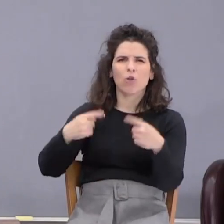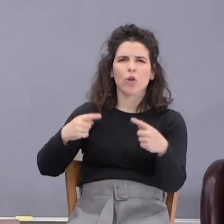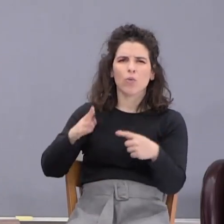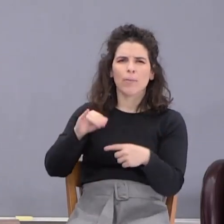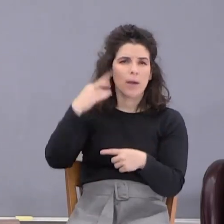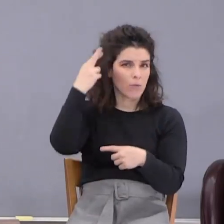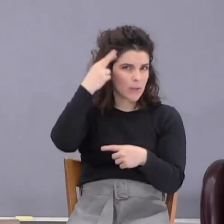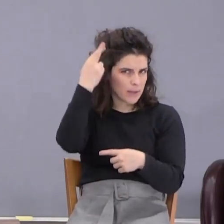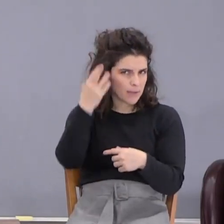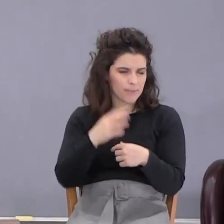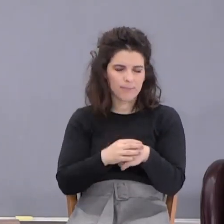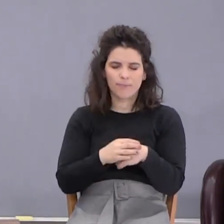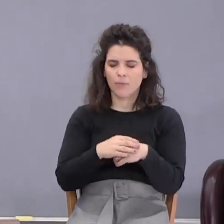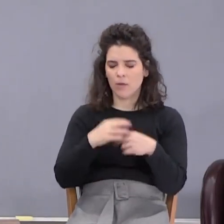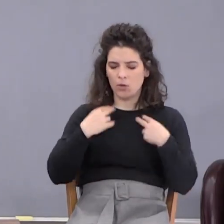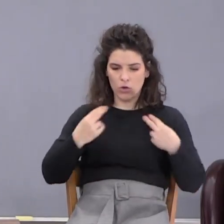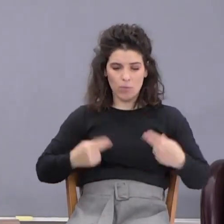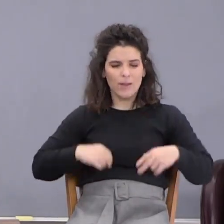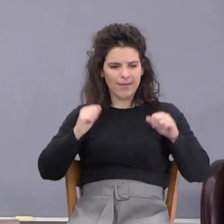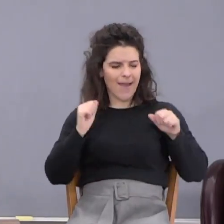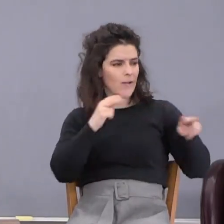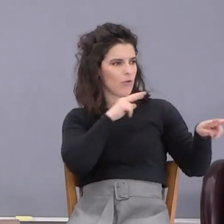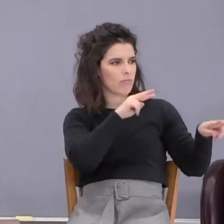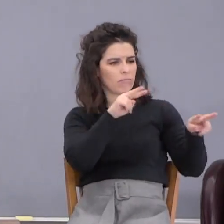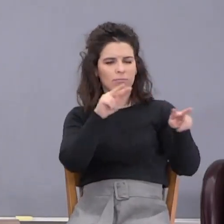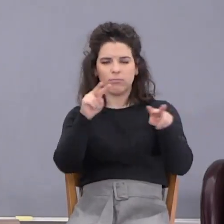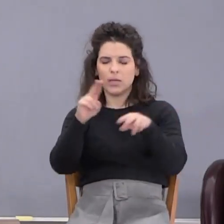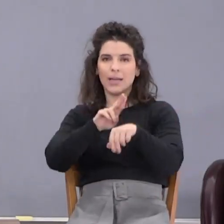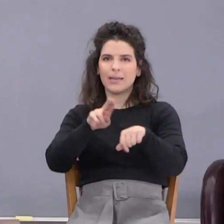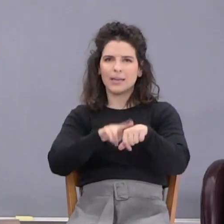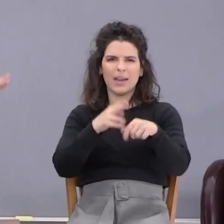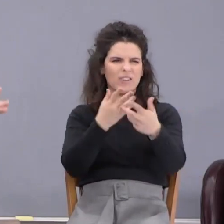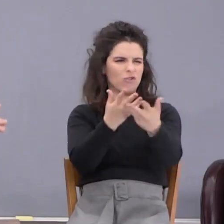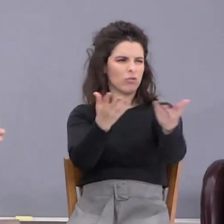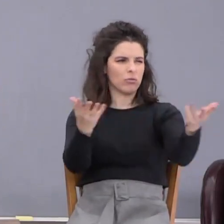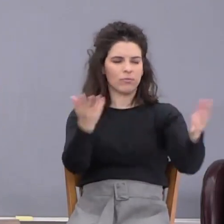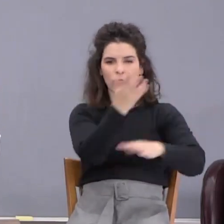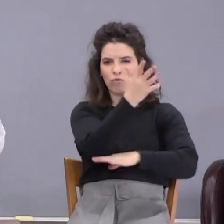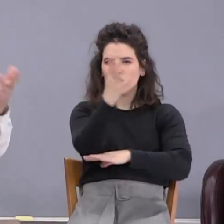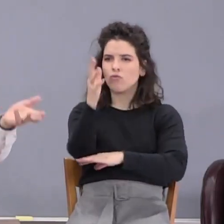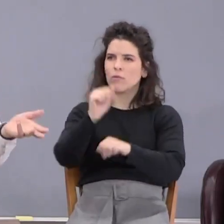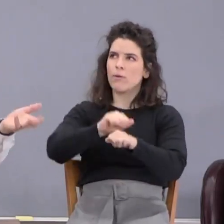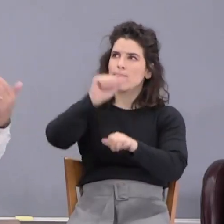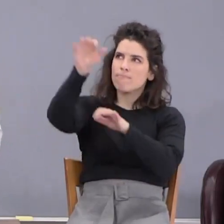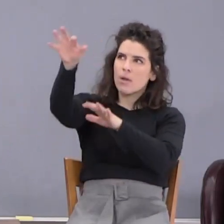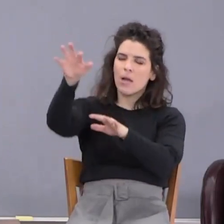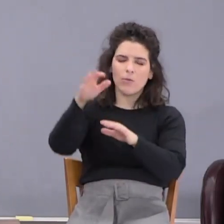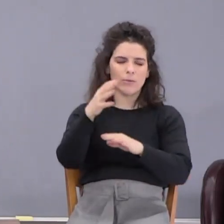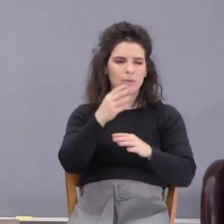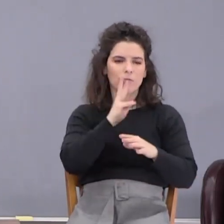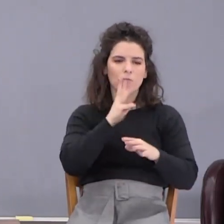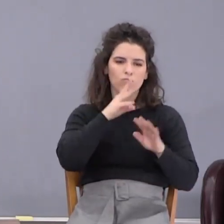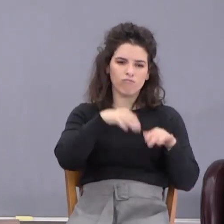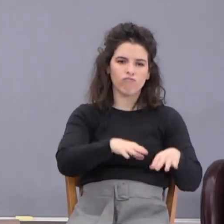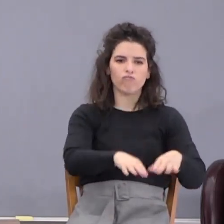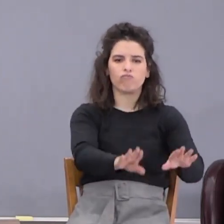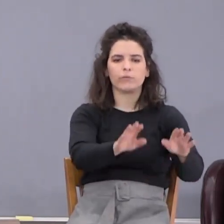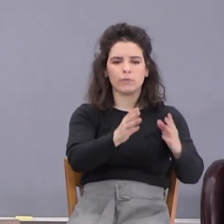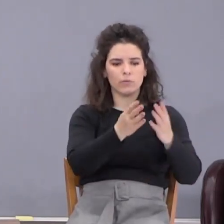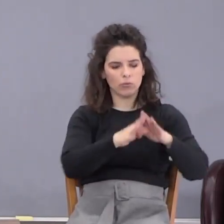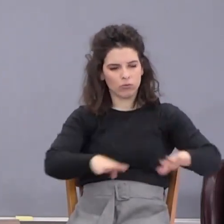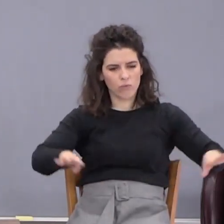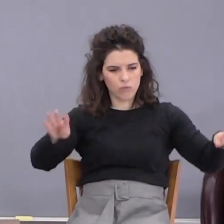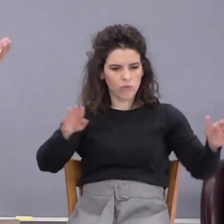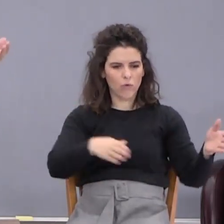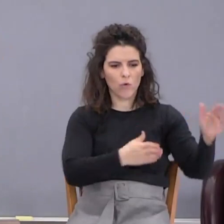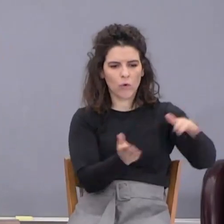word nature, okay? The unbelievers, they don't use the term creator or creation. They would use the